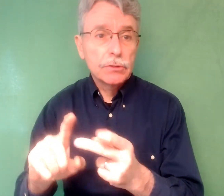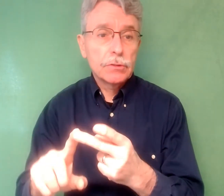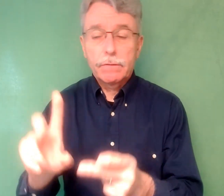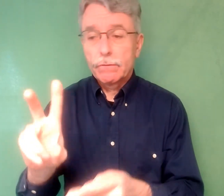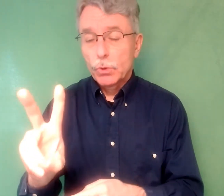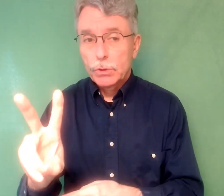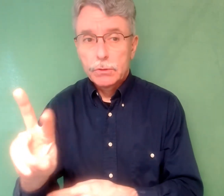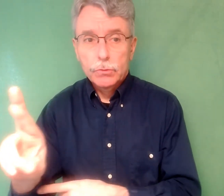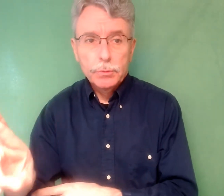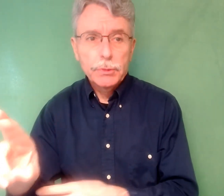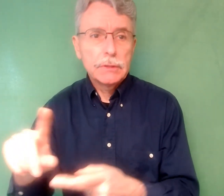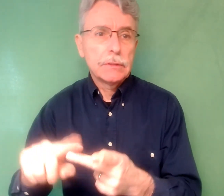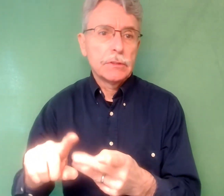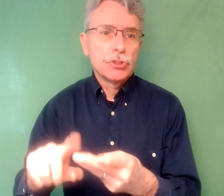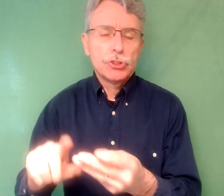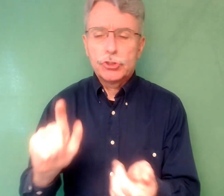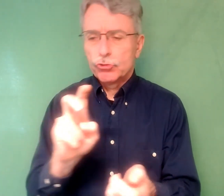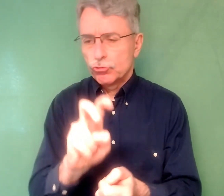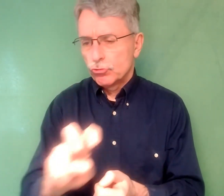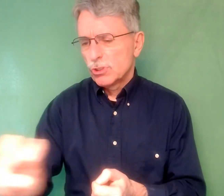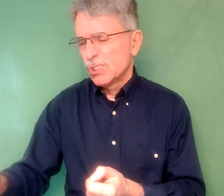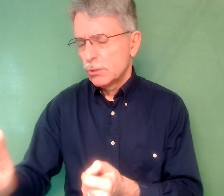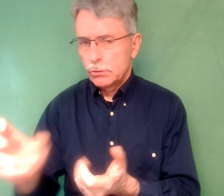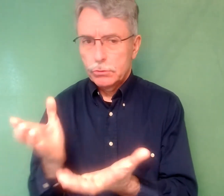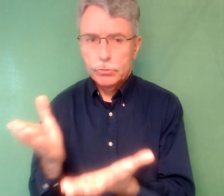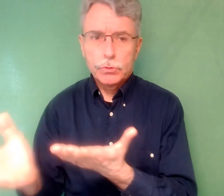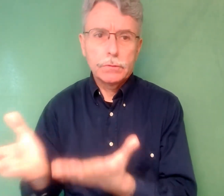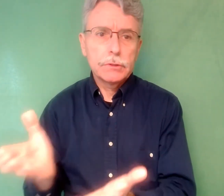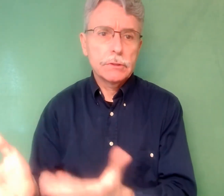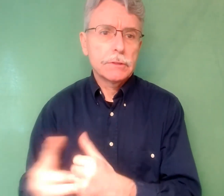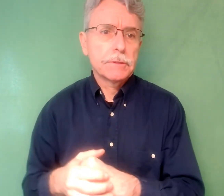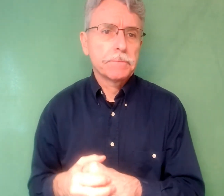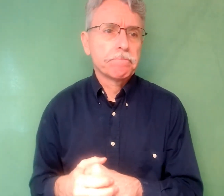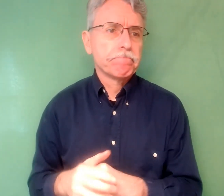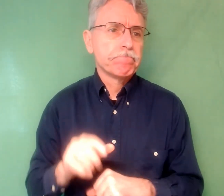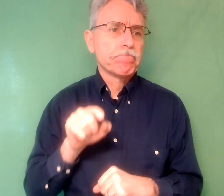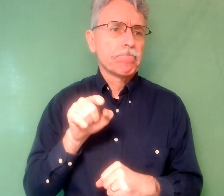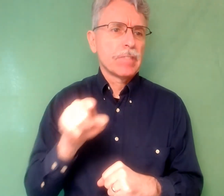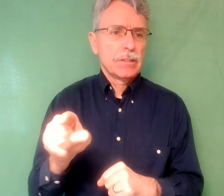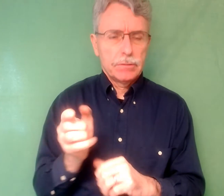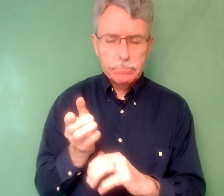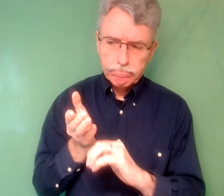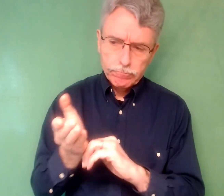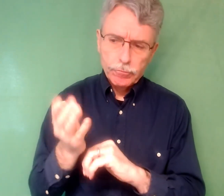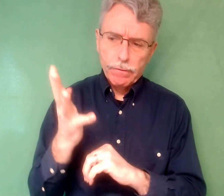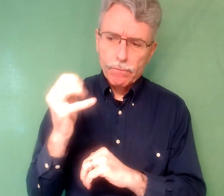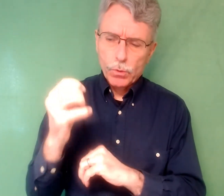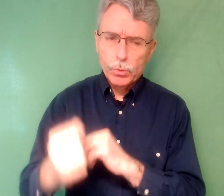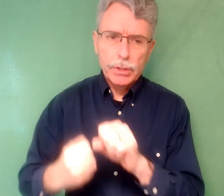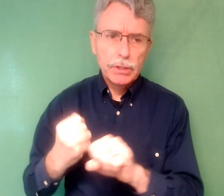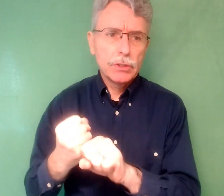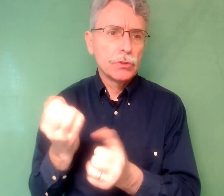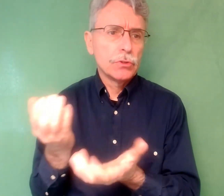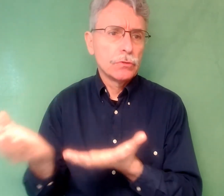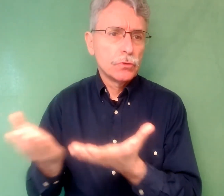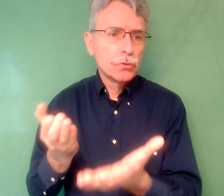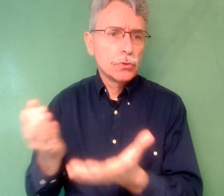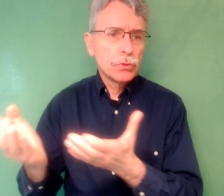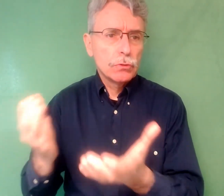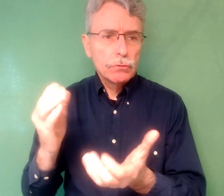abuse issues. Throughout the chapter, the experiences of two deaf men are included to give the reader insight into the life